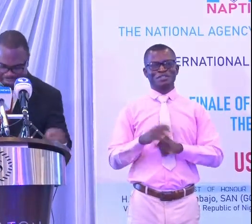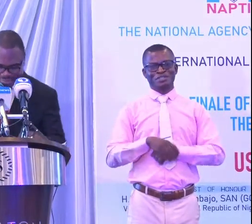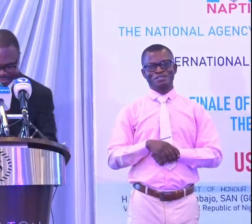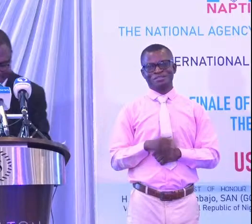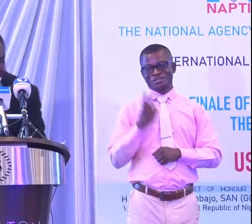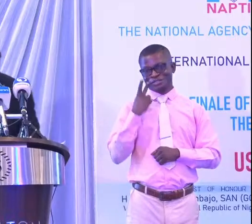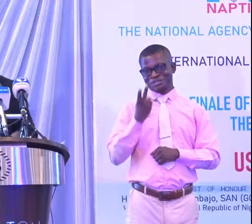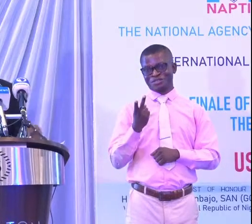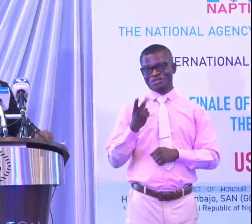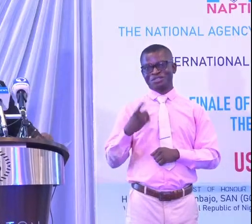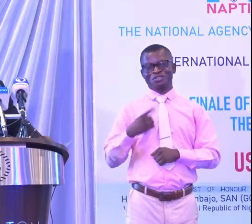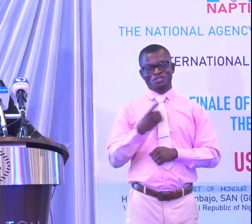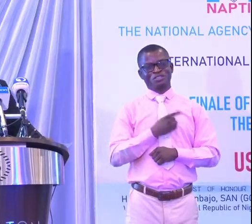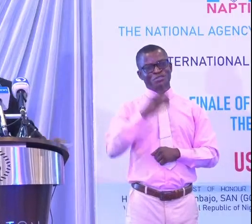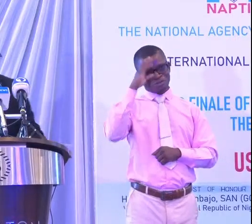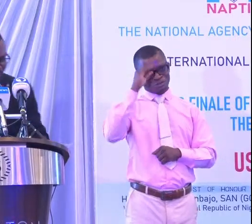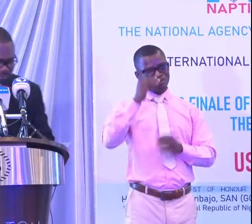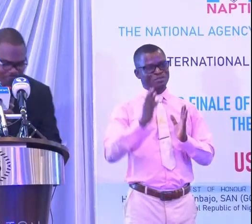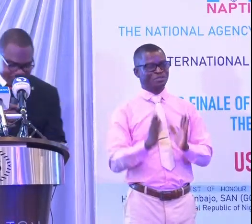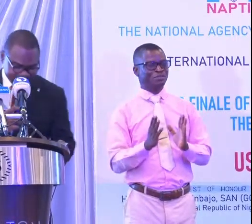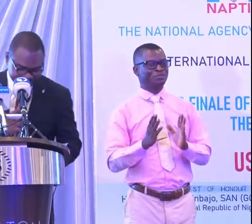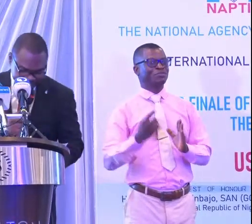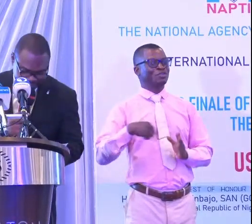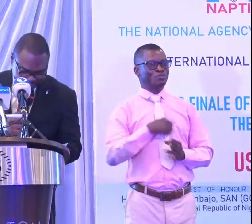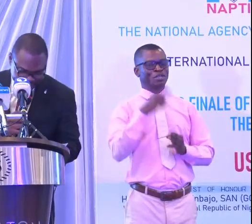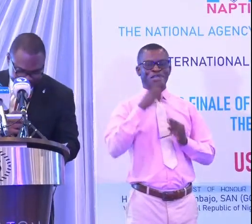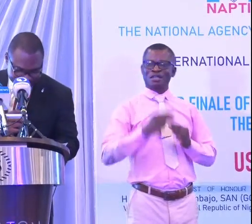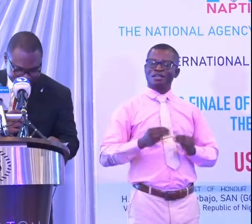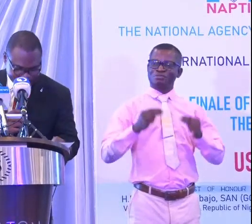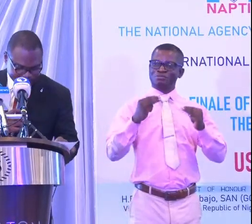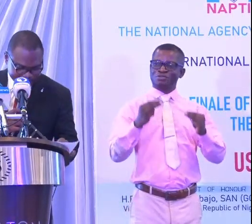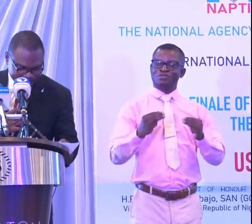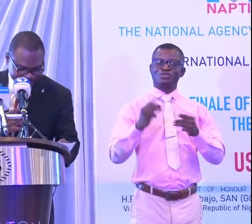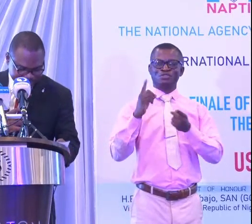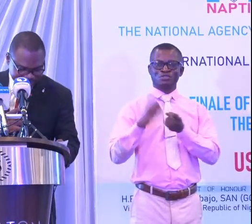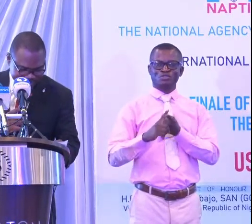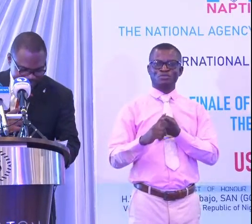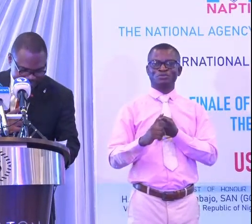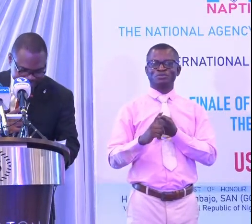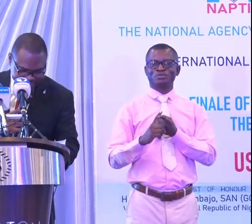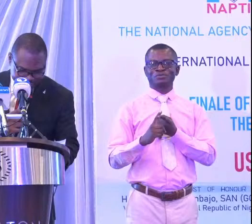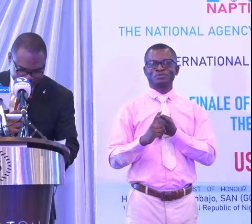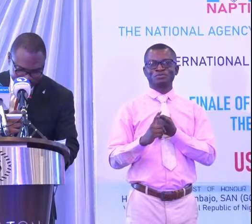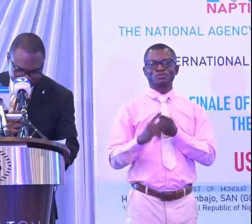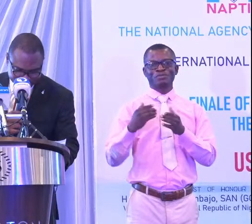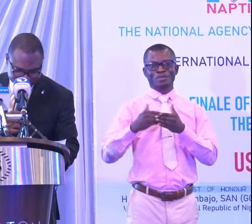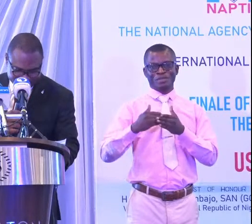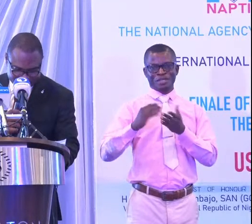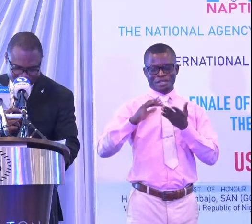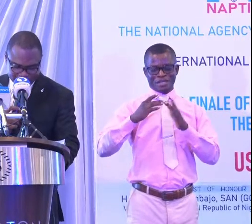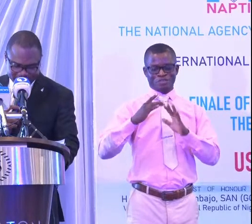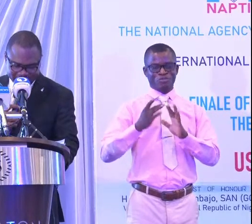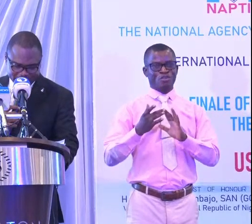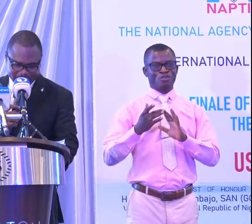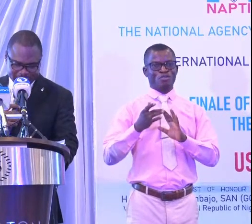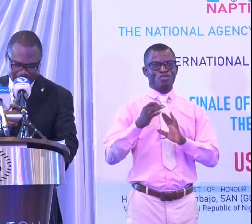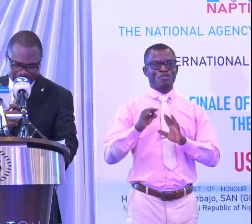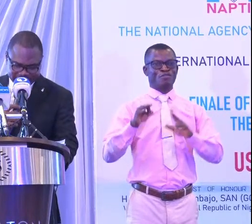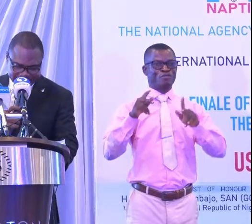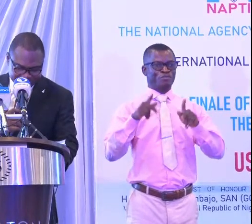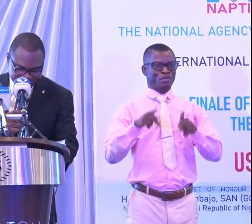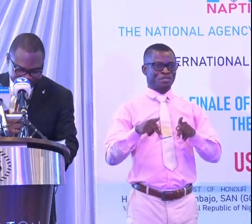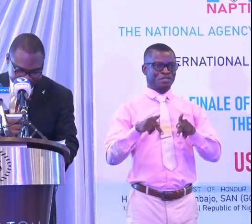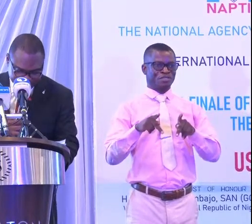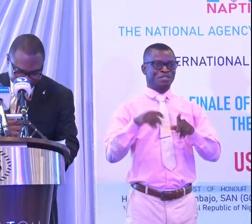Distinguished guests, ladies and gentlemen, we are moving to the network of persons who have helped in to